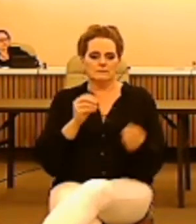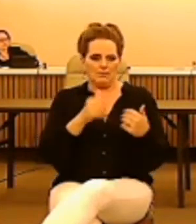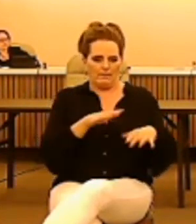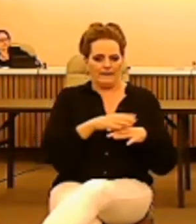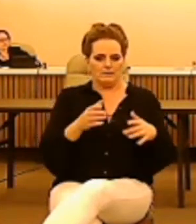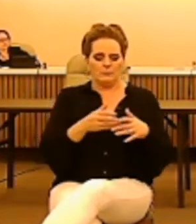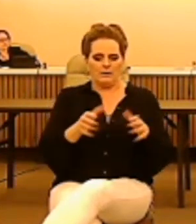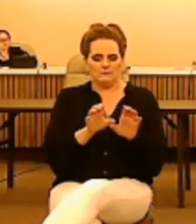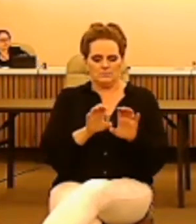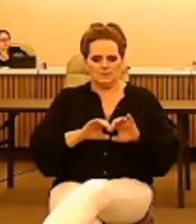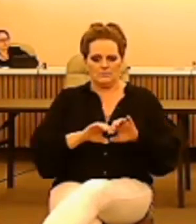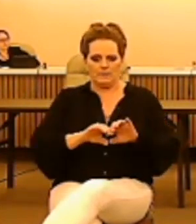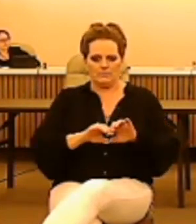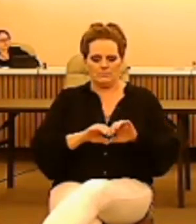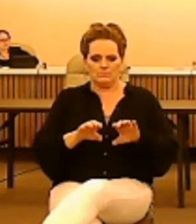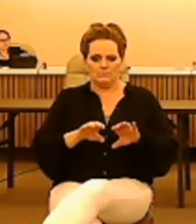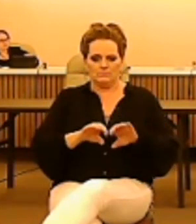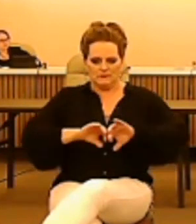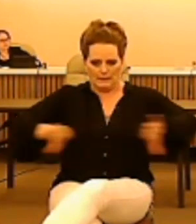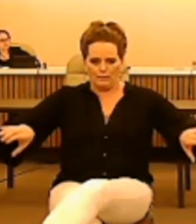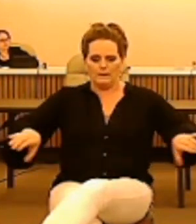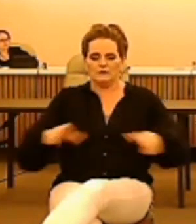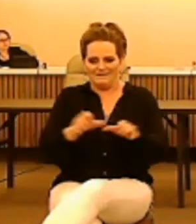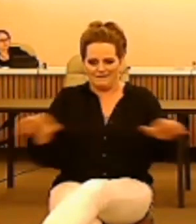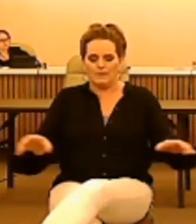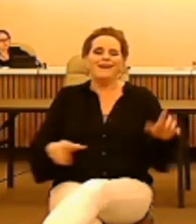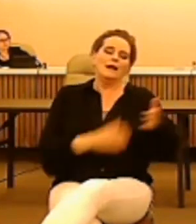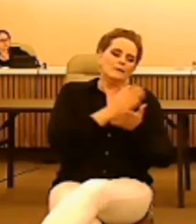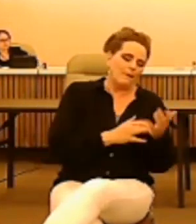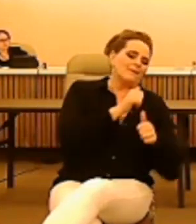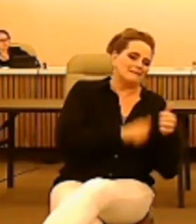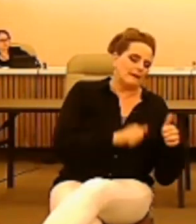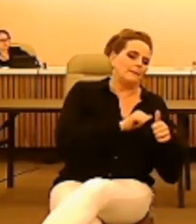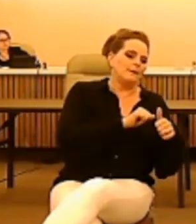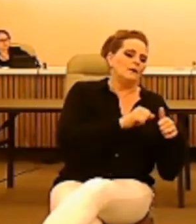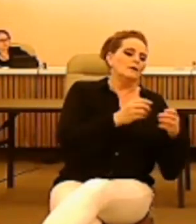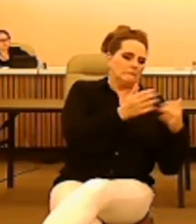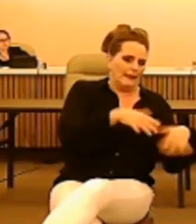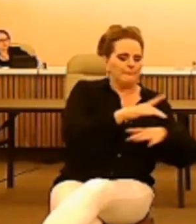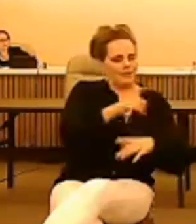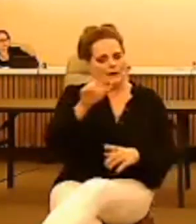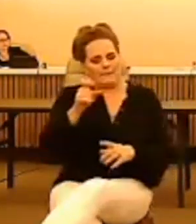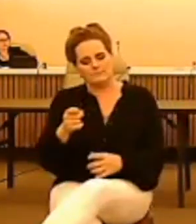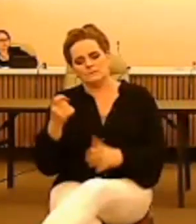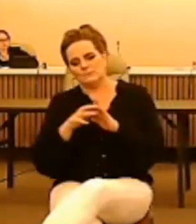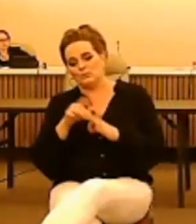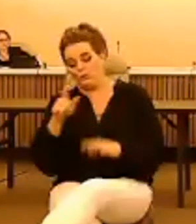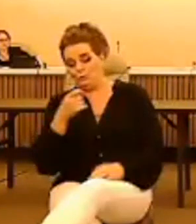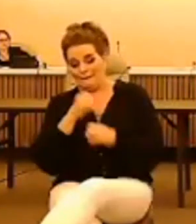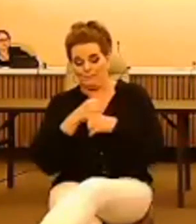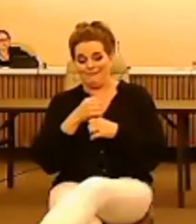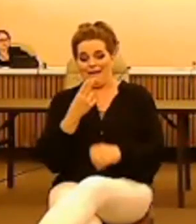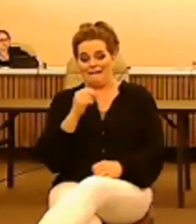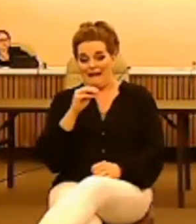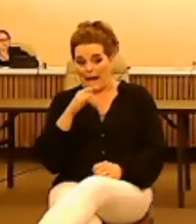separate, that's It's part of that same parcel. I'm just saying, when you guys create this hamlet, I